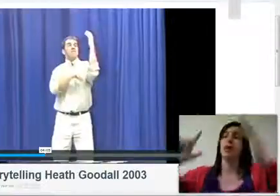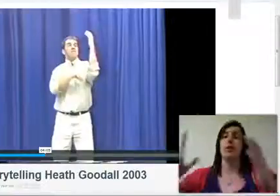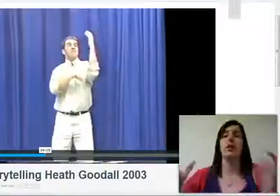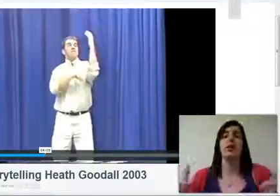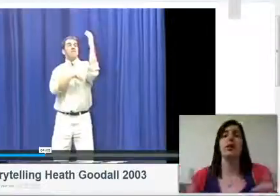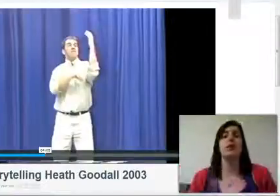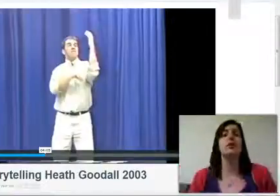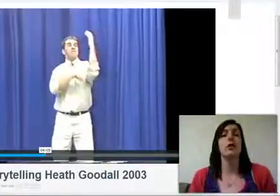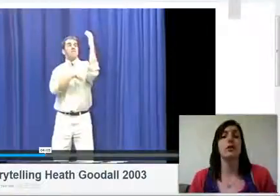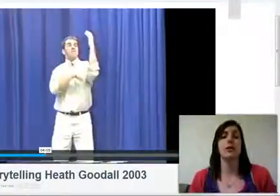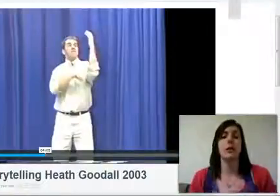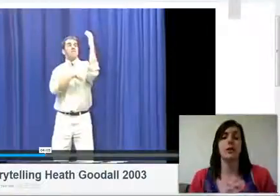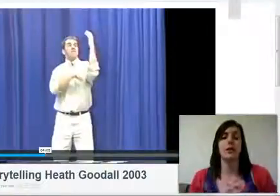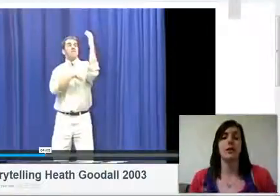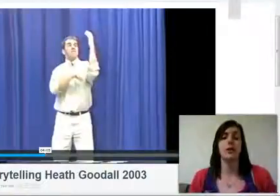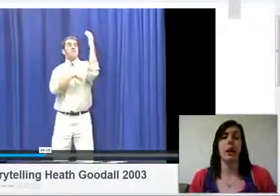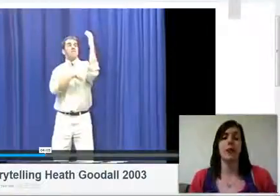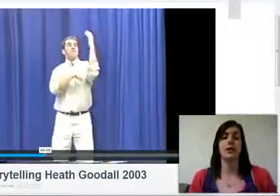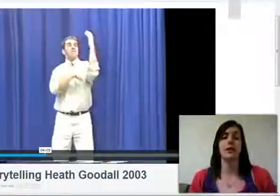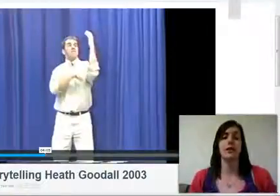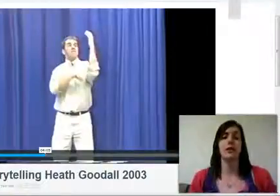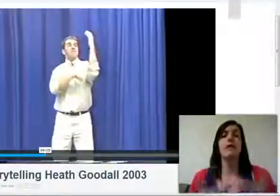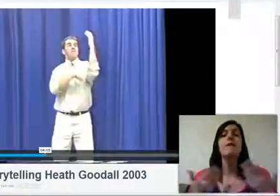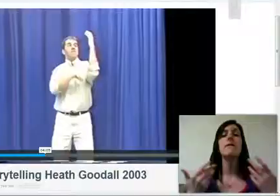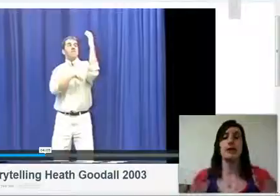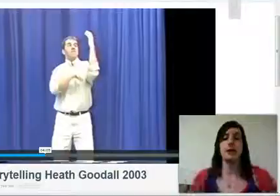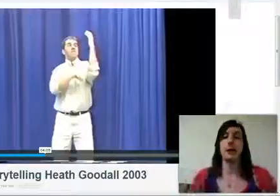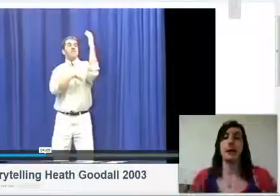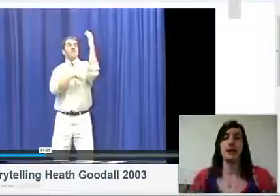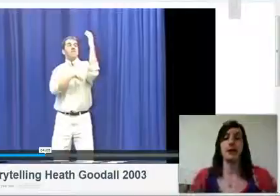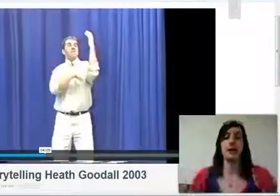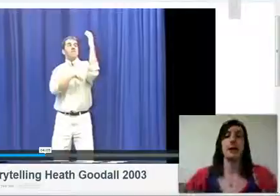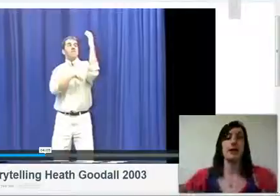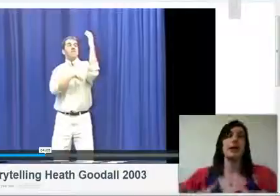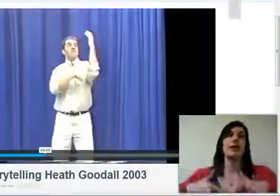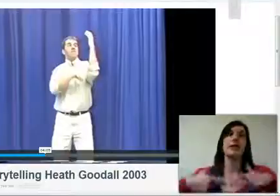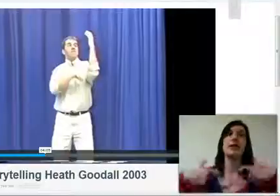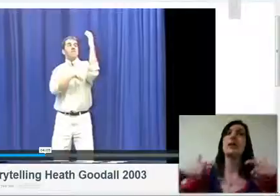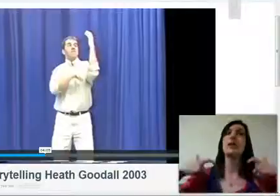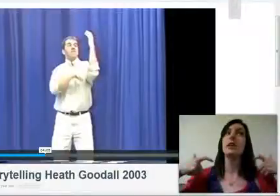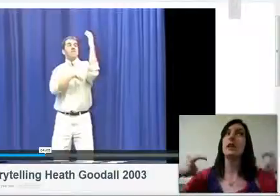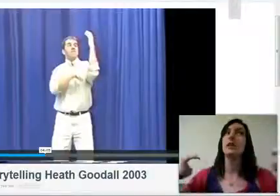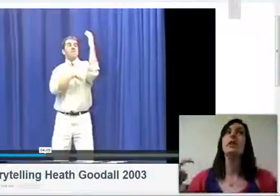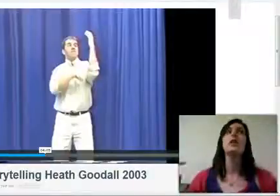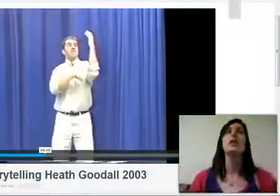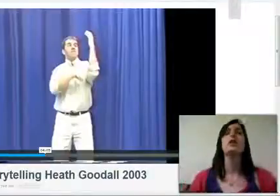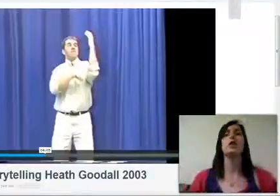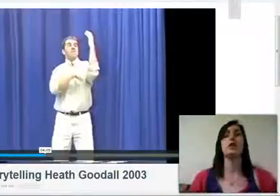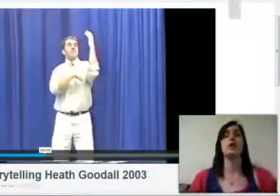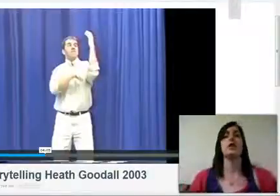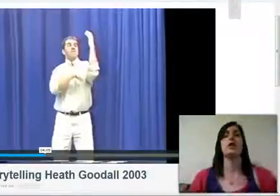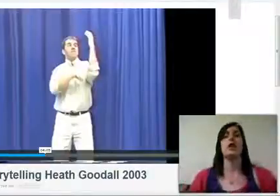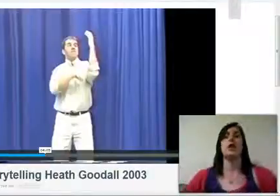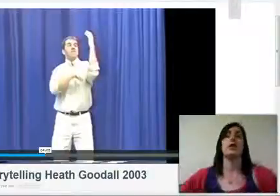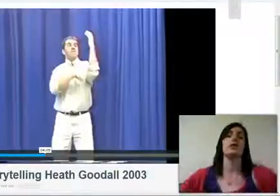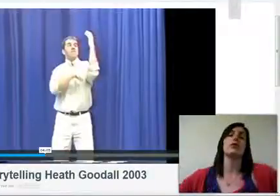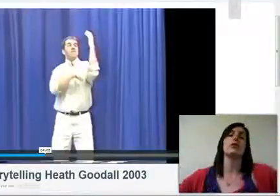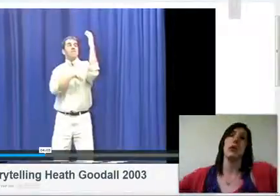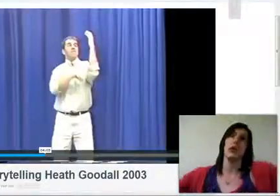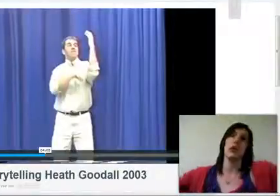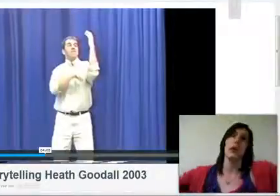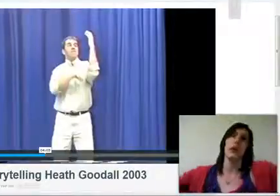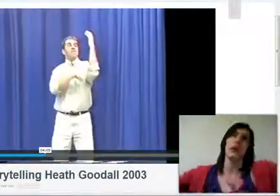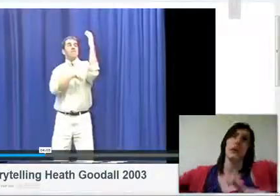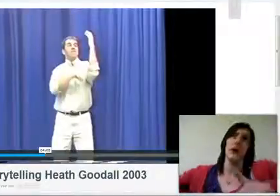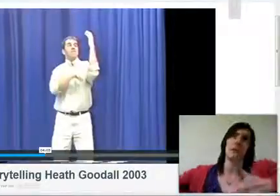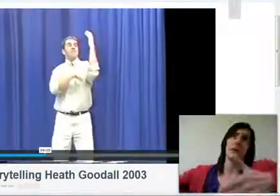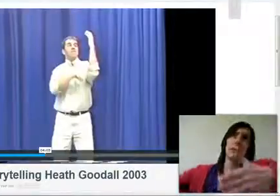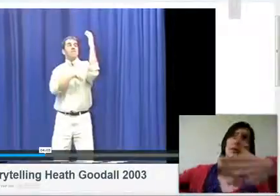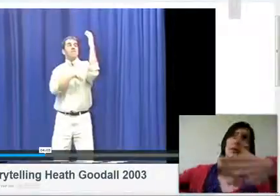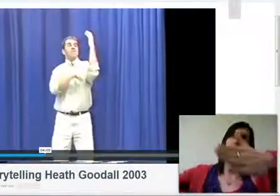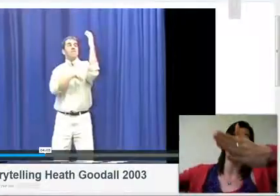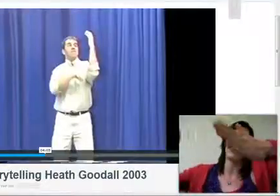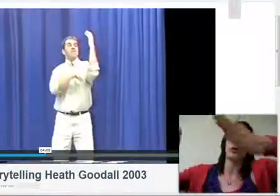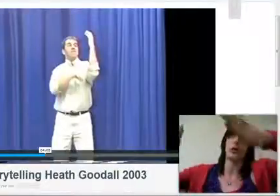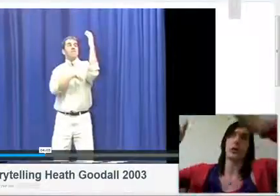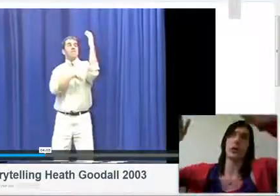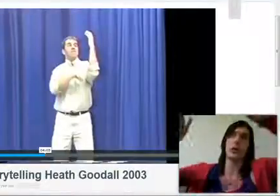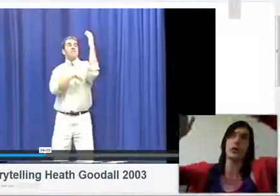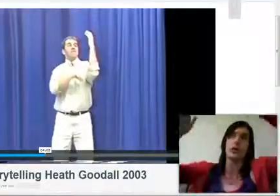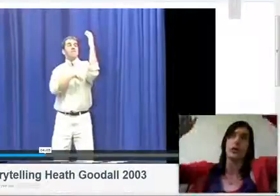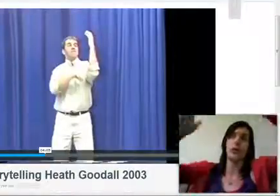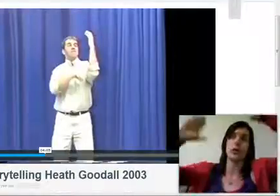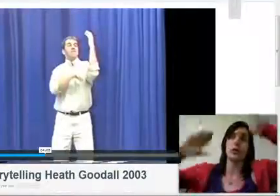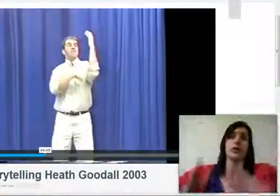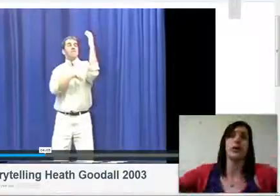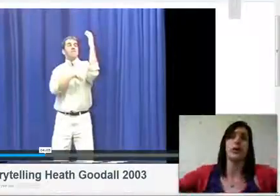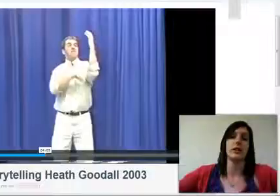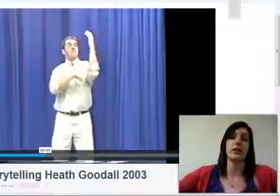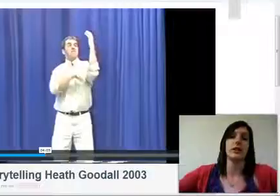and to slowing down his signs, he's emphasizing like this thing is huge, the tree, and because he did it